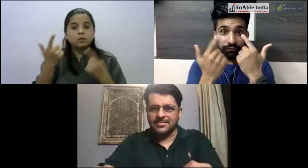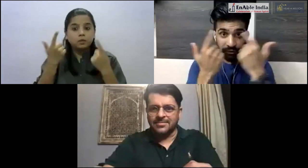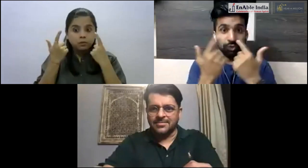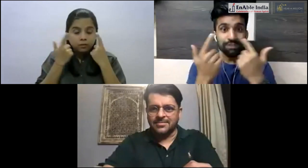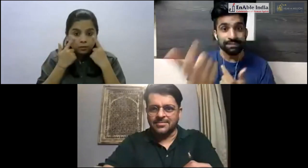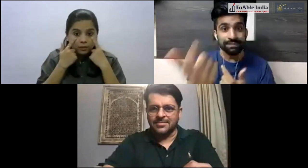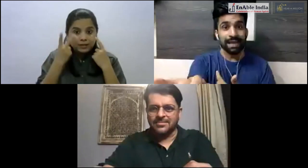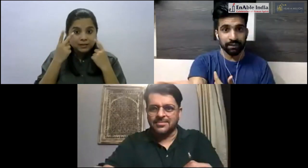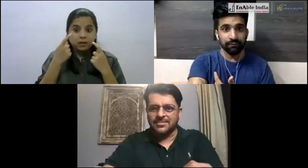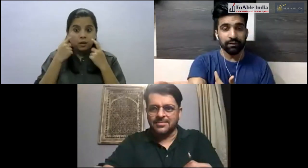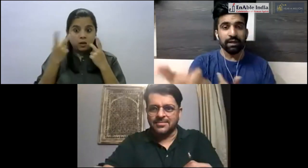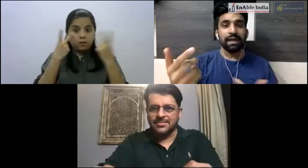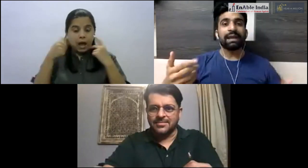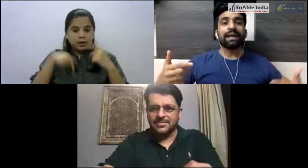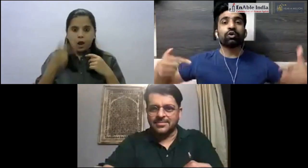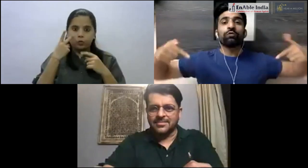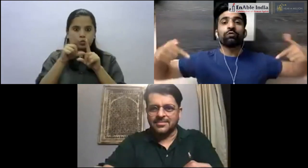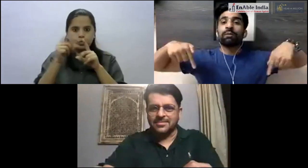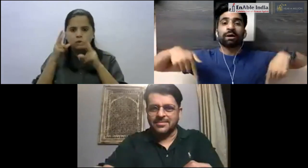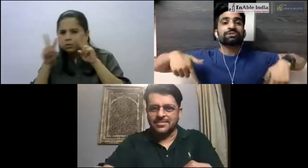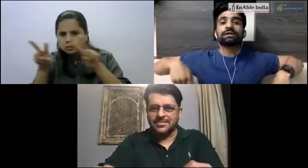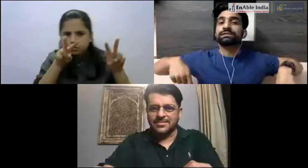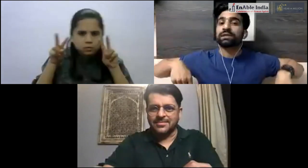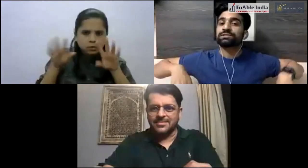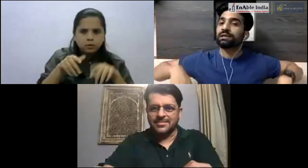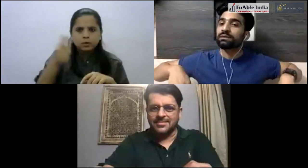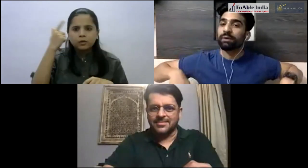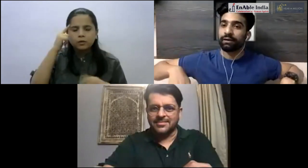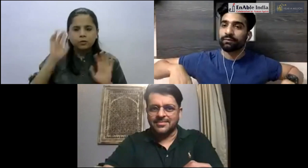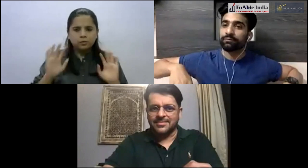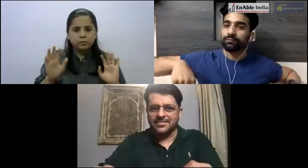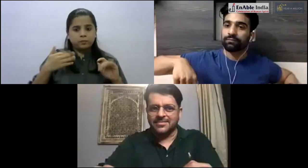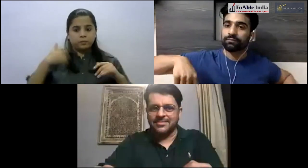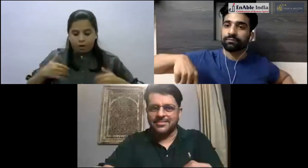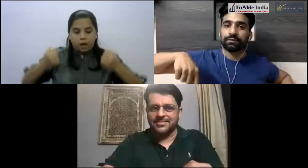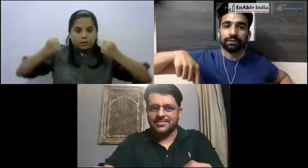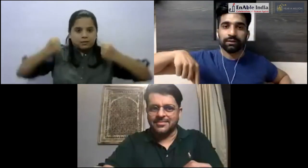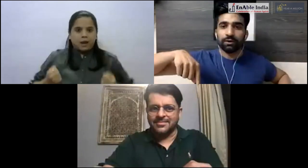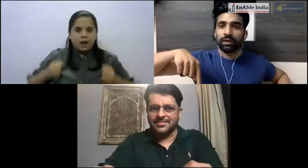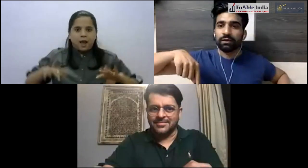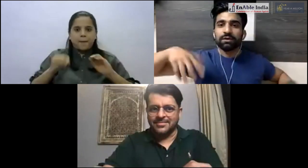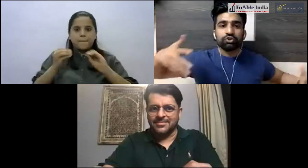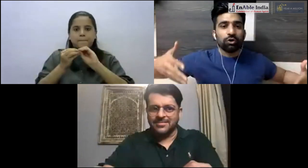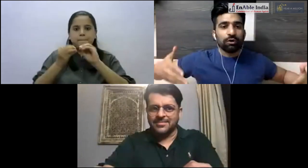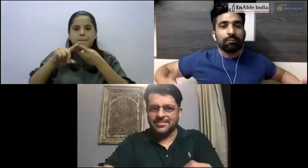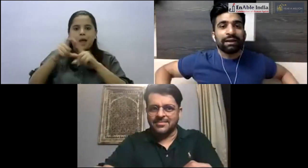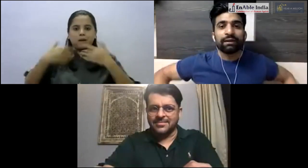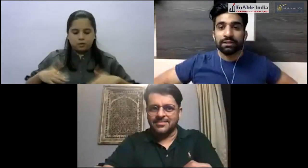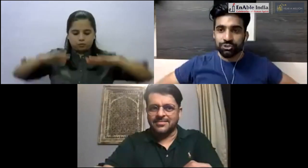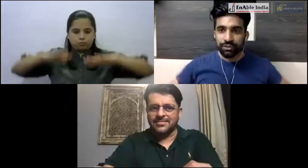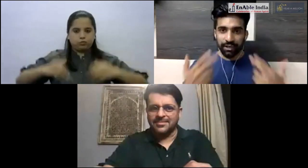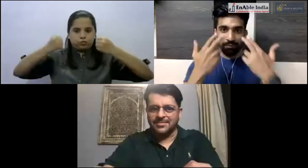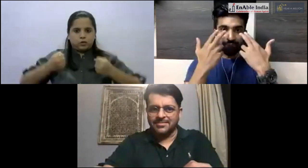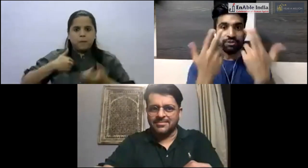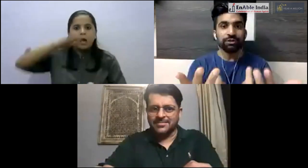my visual sense is active, and I know where my pacha is touching the bed. Okay, so my